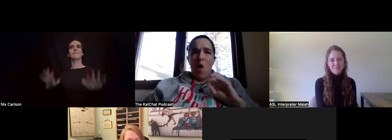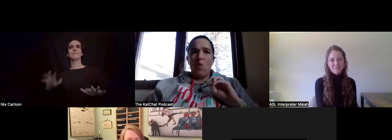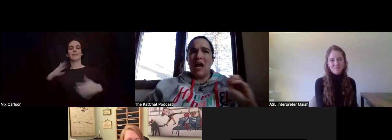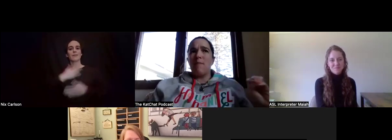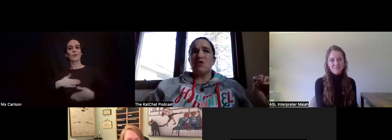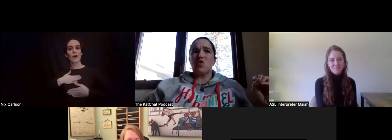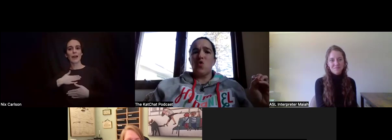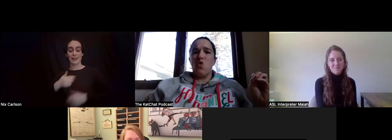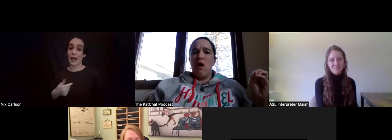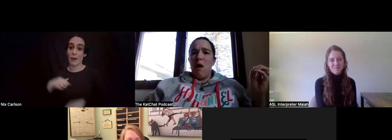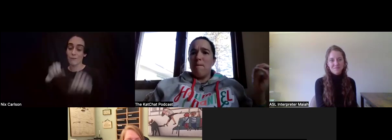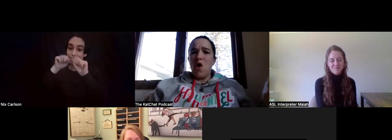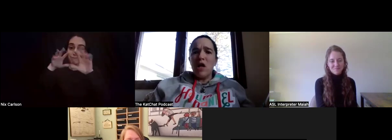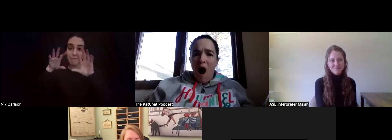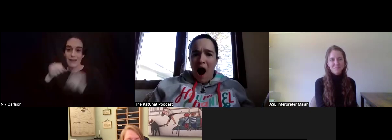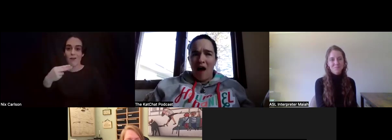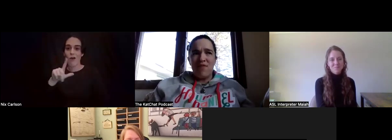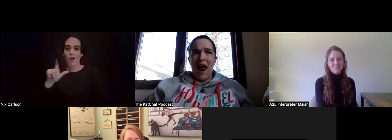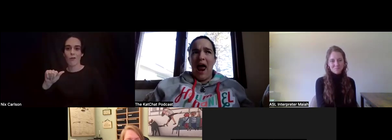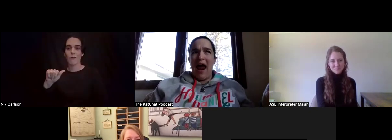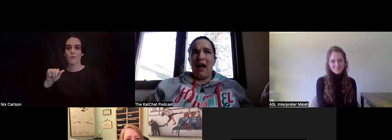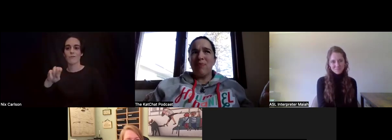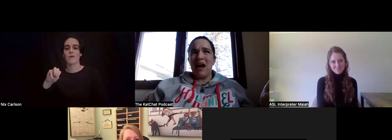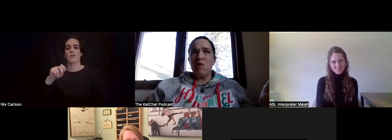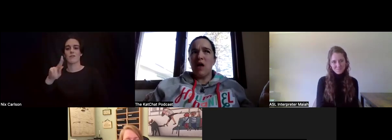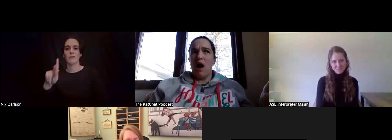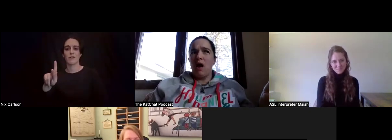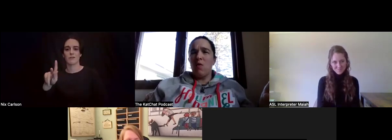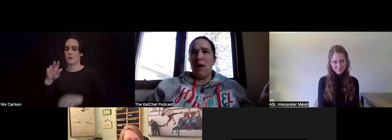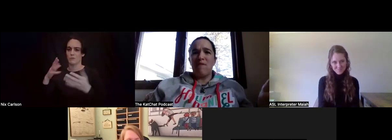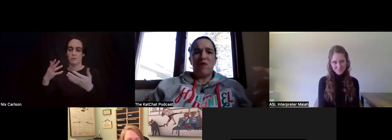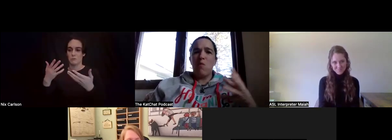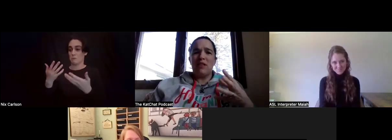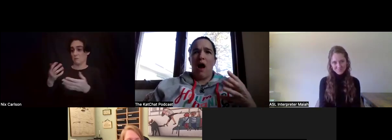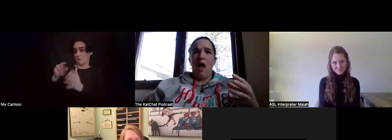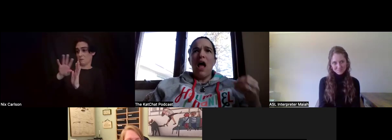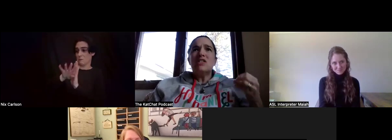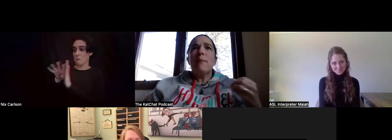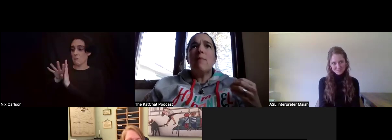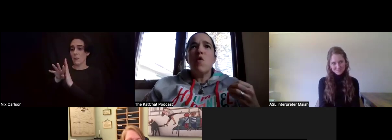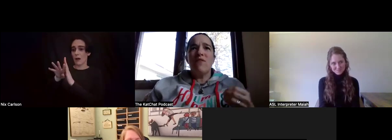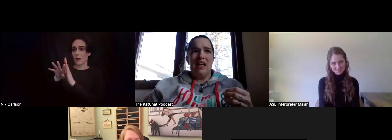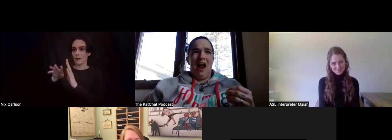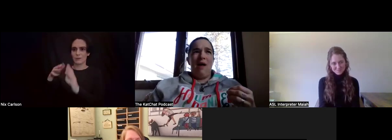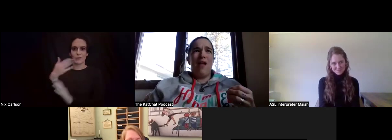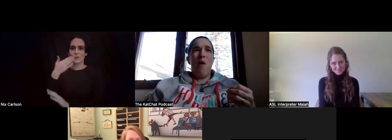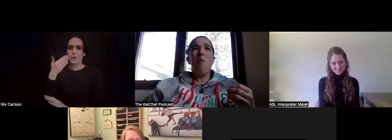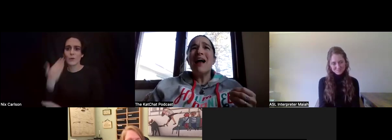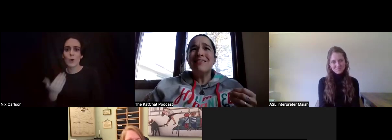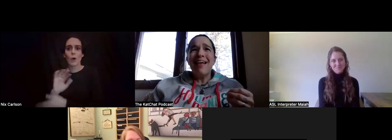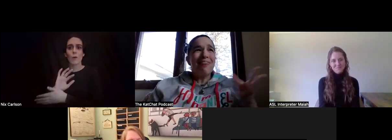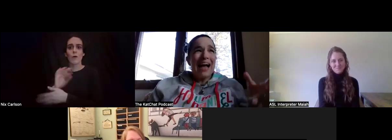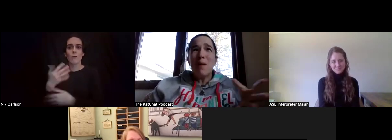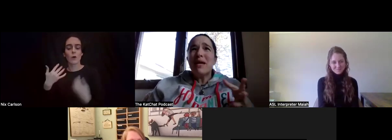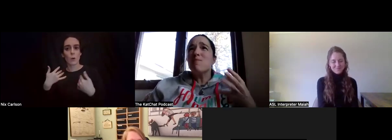Hallmark was able to pull it off. And I think I was like, my friend was like, it could be a movie. I'm like,